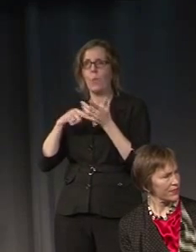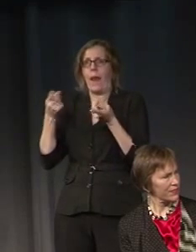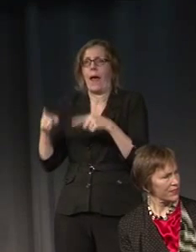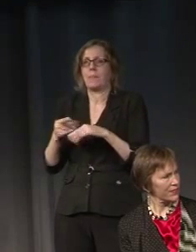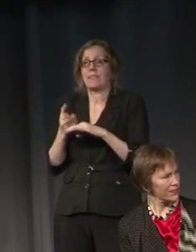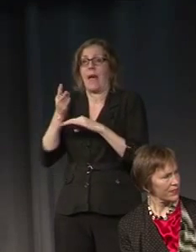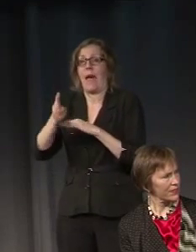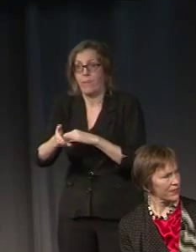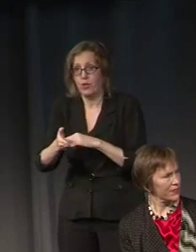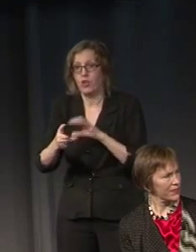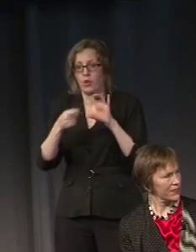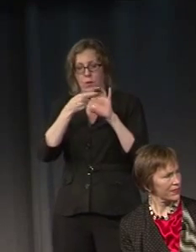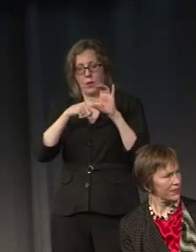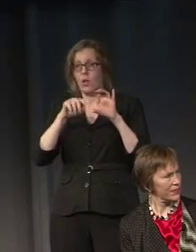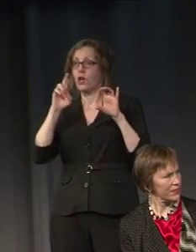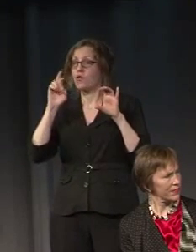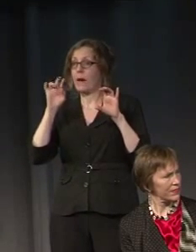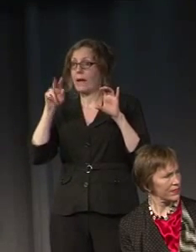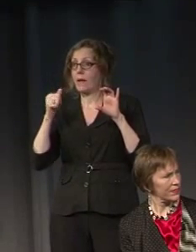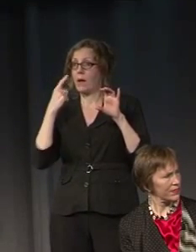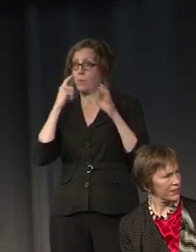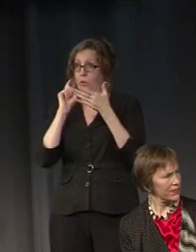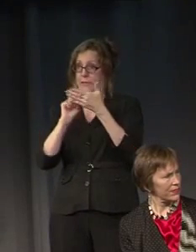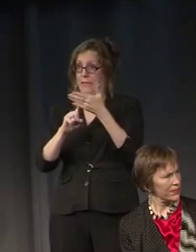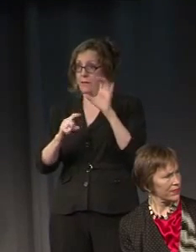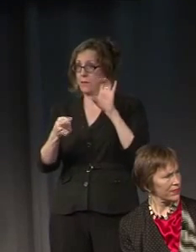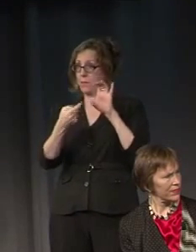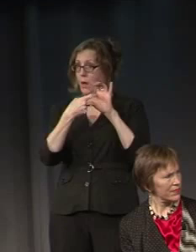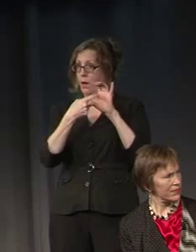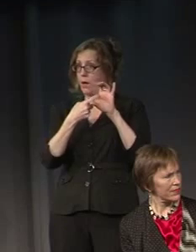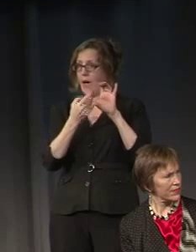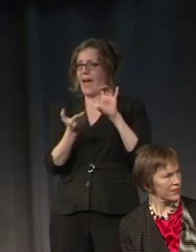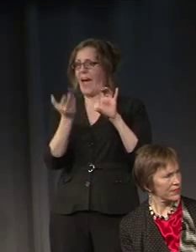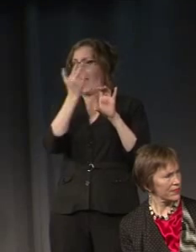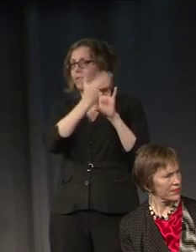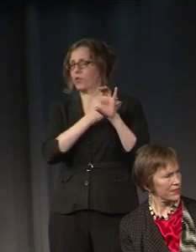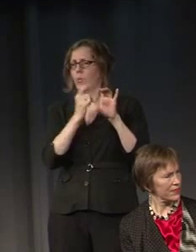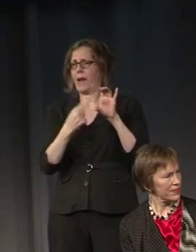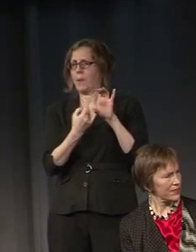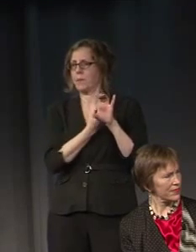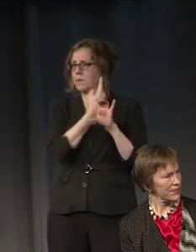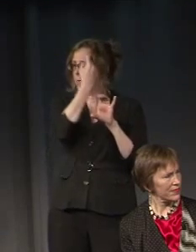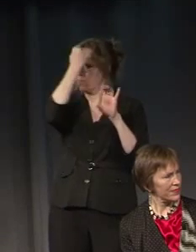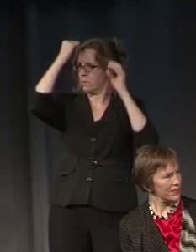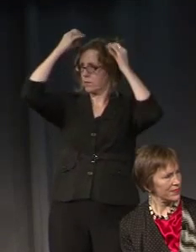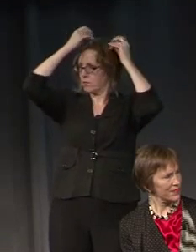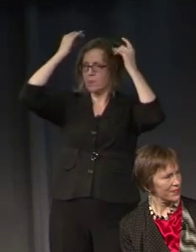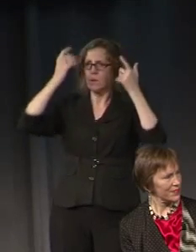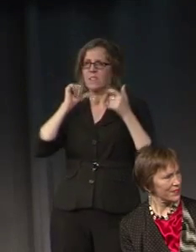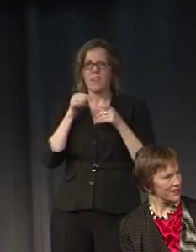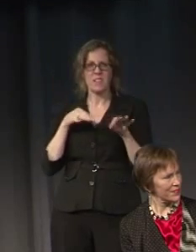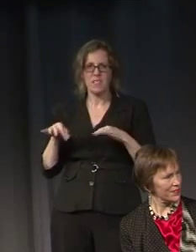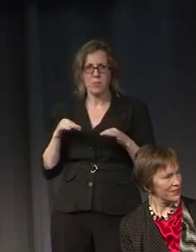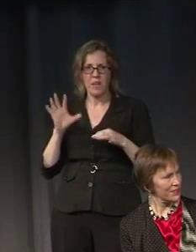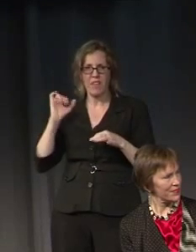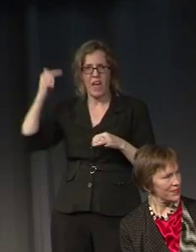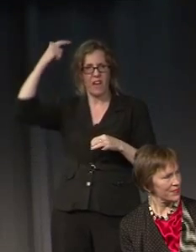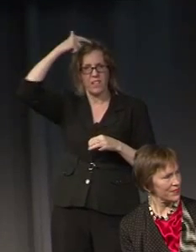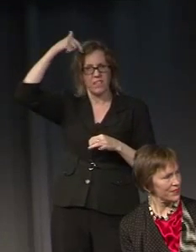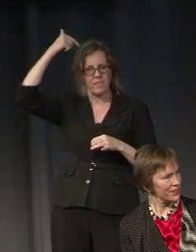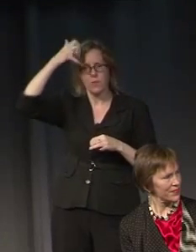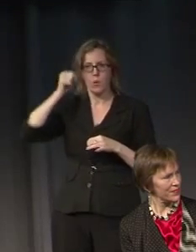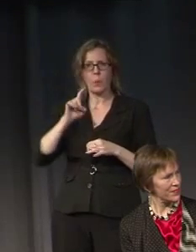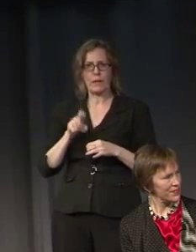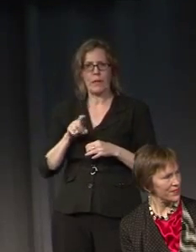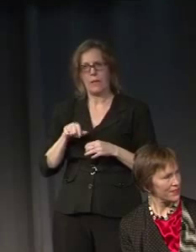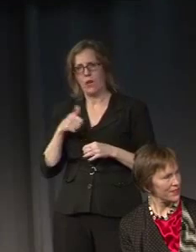after the retina. So I really think we would need this Albers model that has every